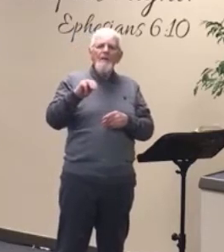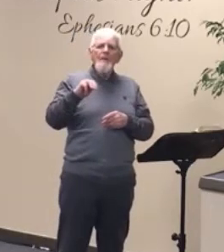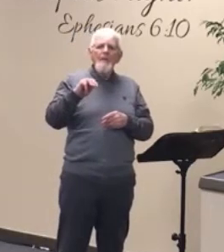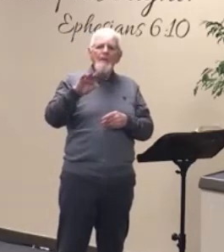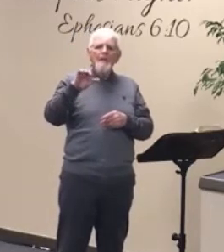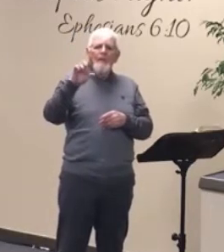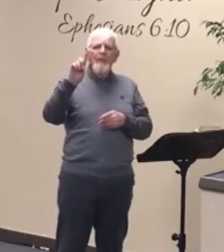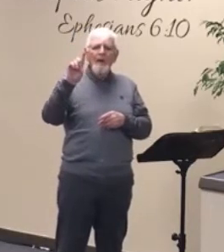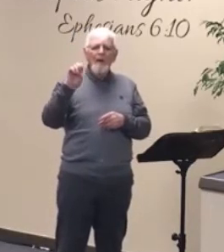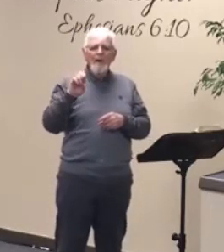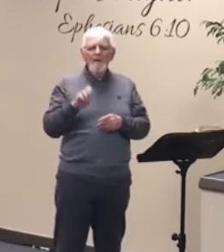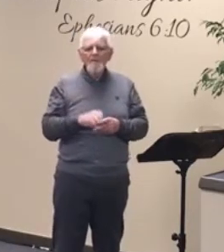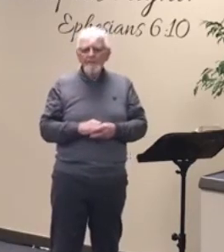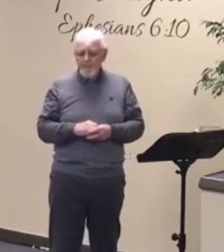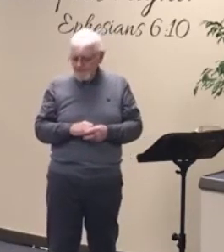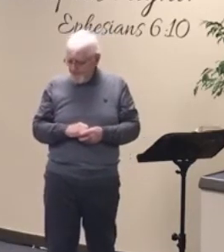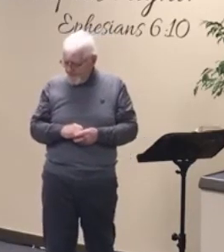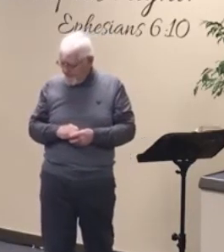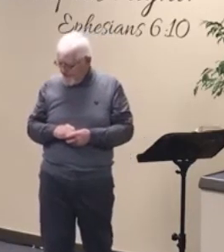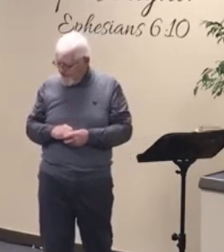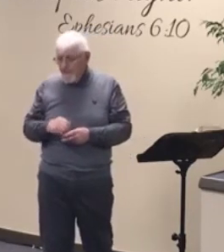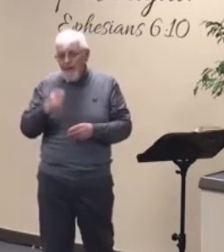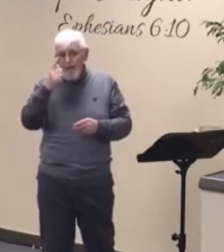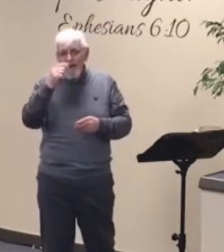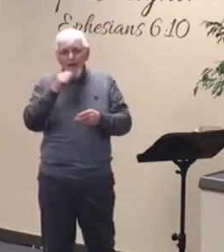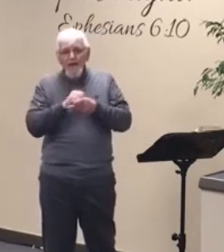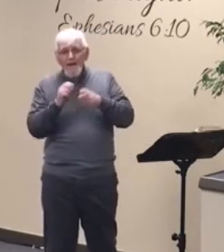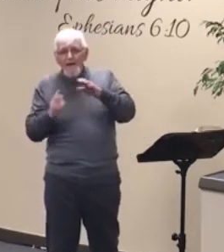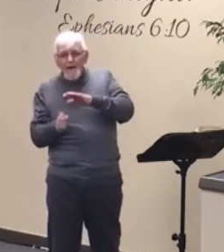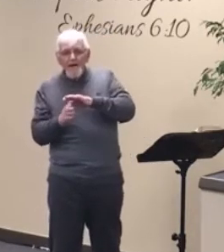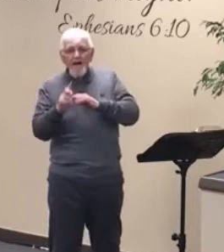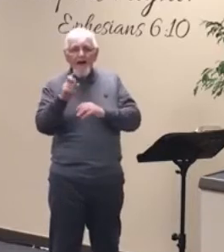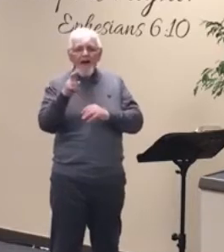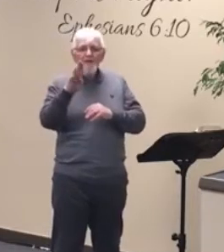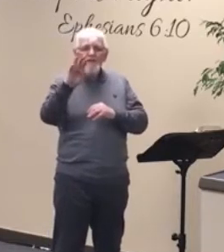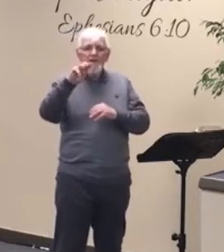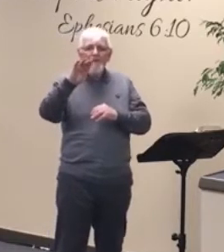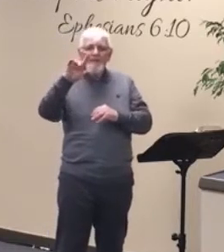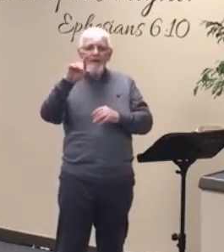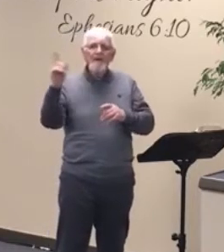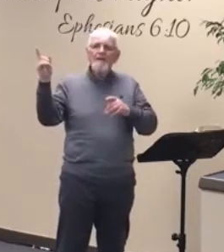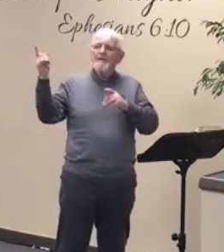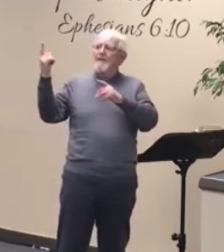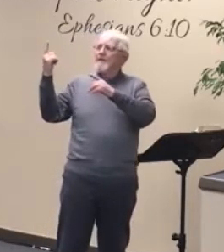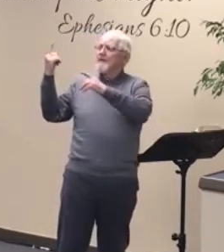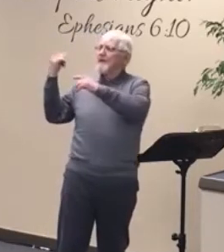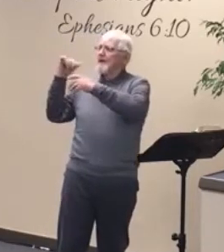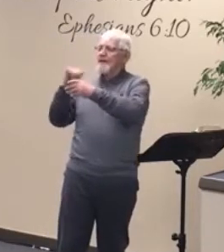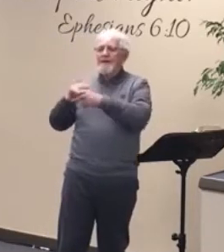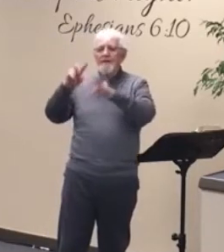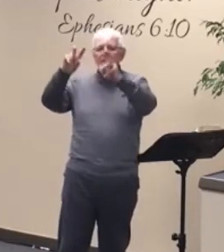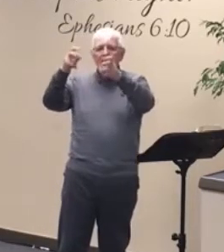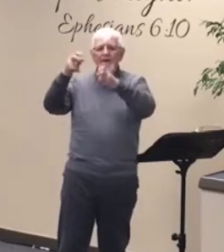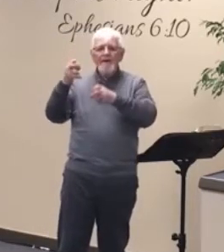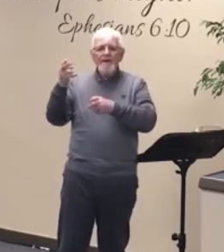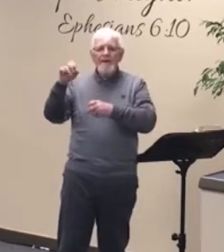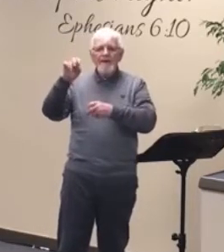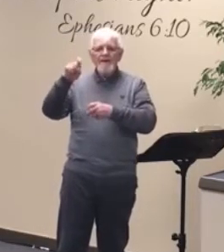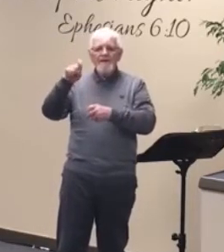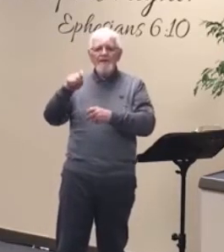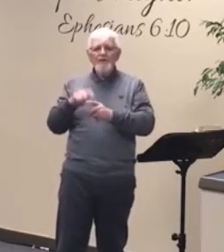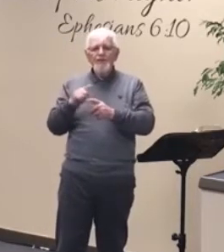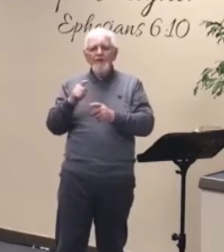U-M-B-L-E-S. And they suspect that our word humble can trace its roots back to that, all the way to the phrase, he needs to eat